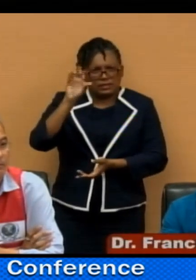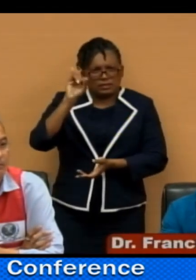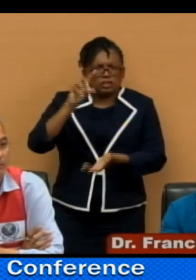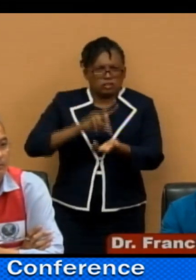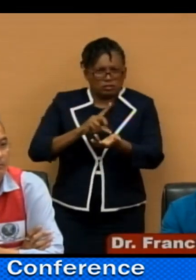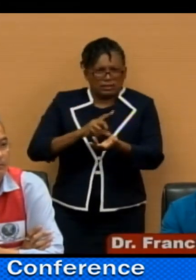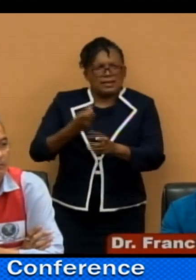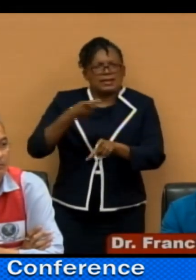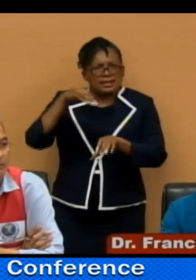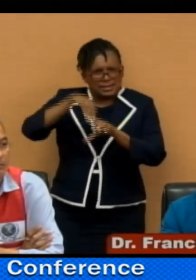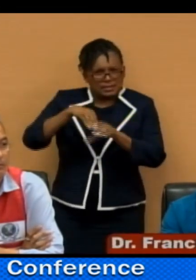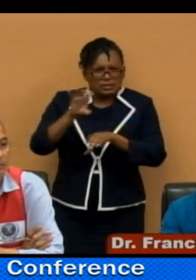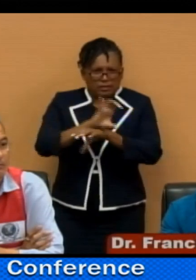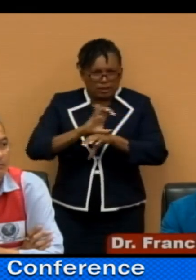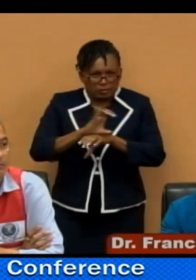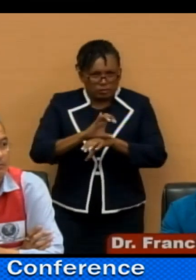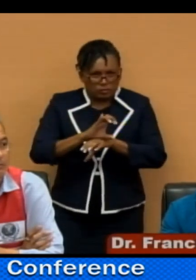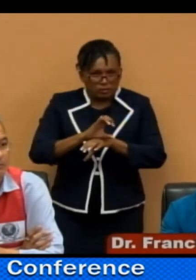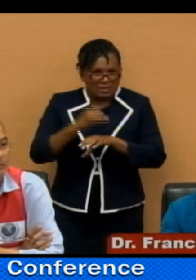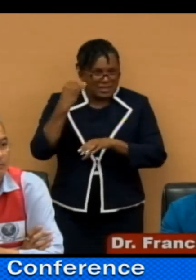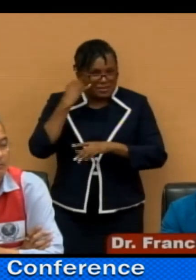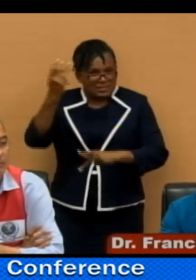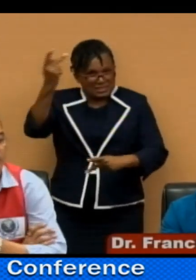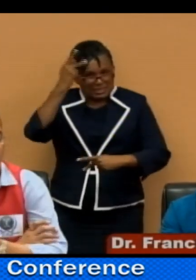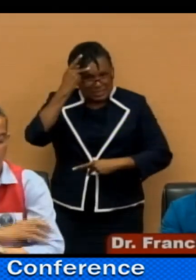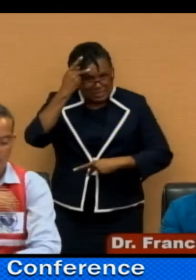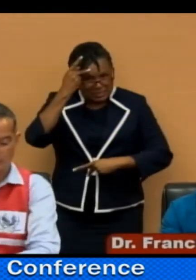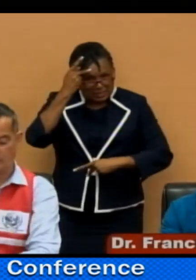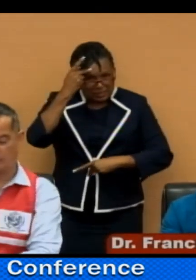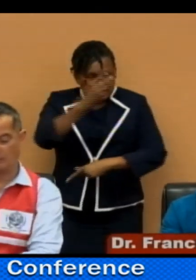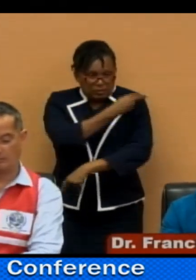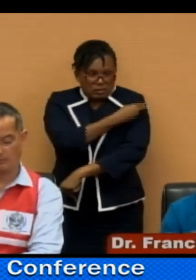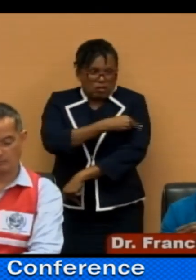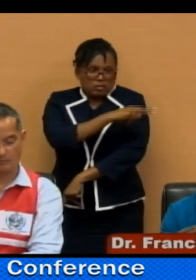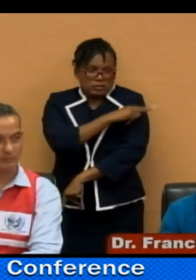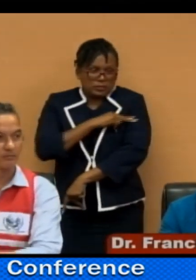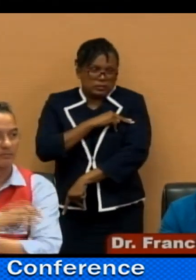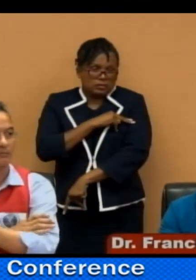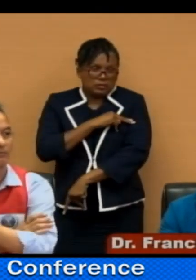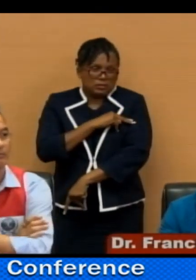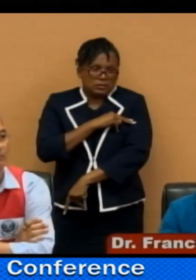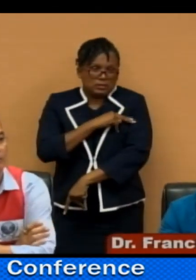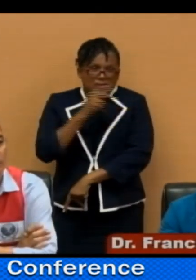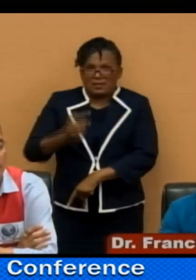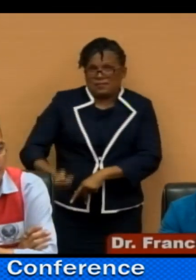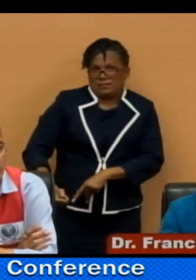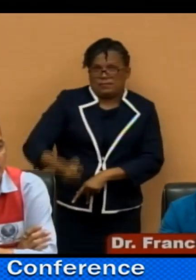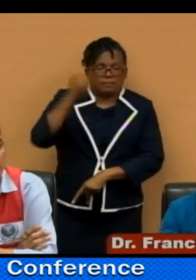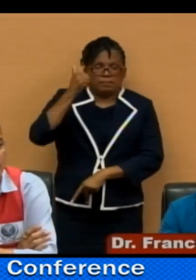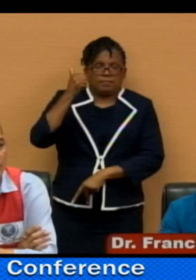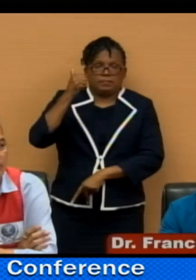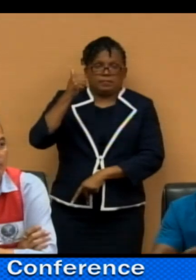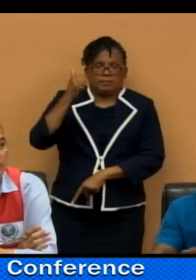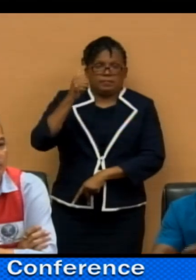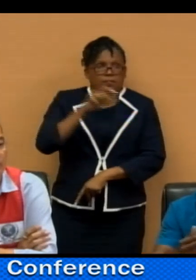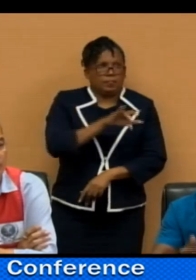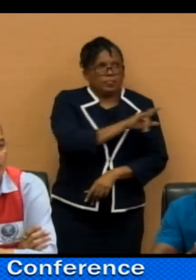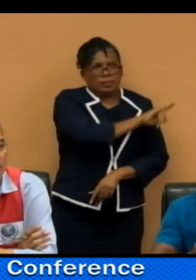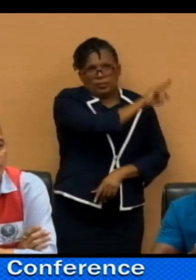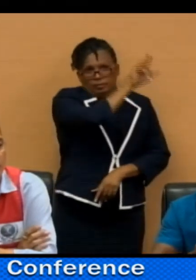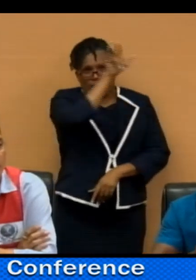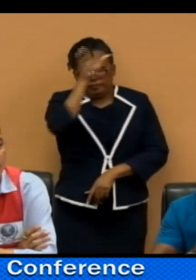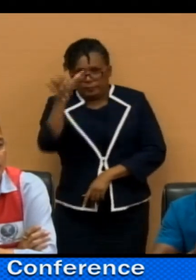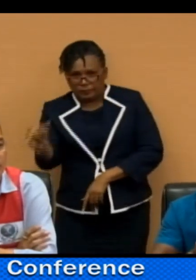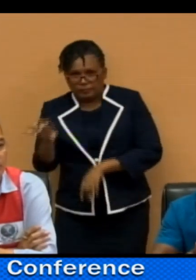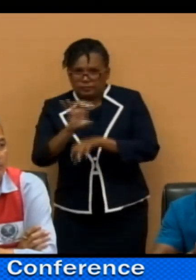to be hospitalized should be sent to the general hospital immediately, so that there may not be the